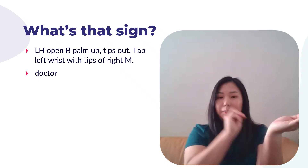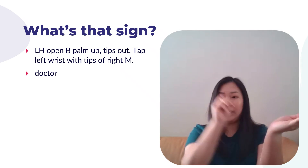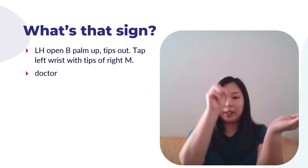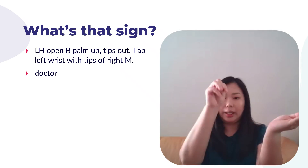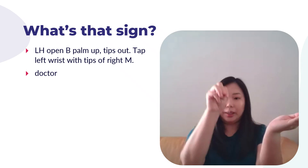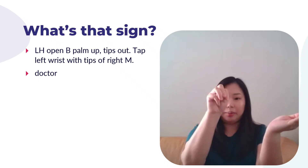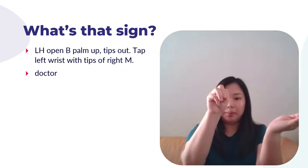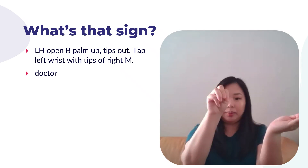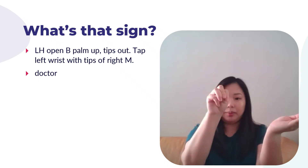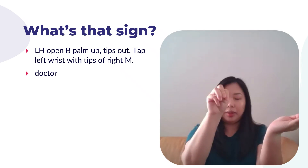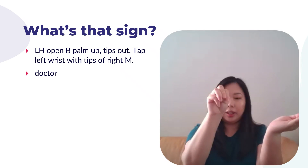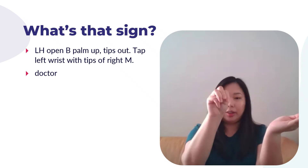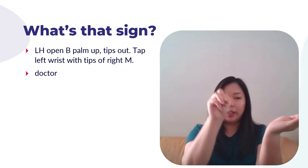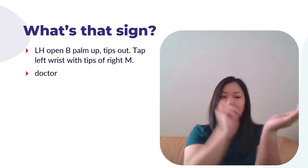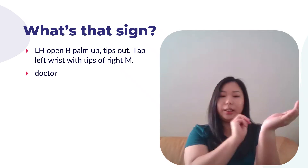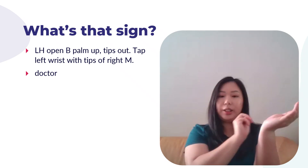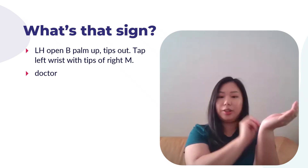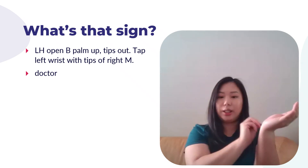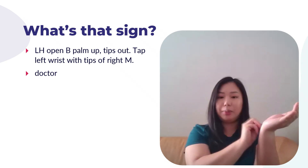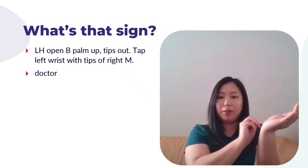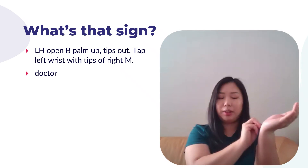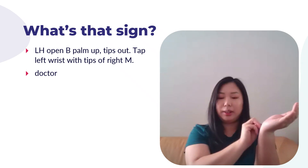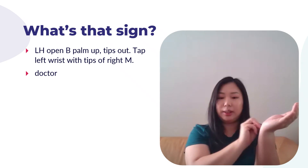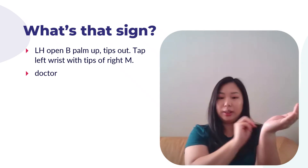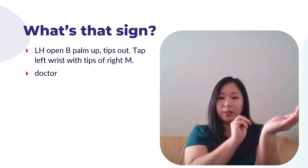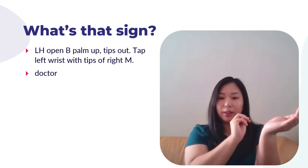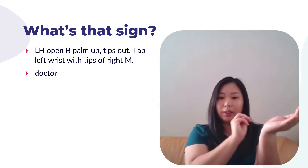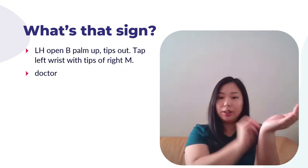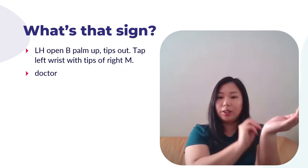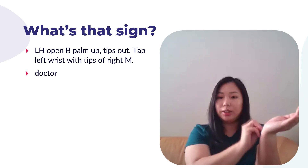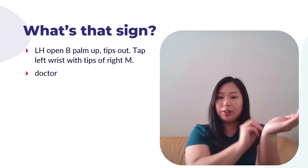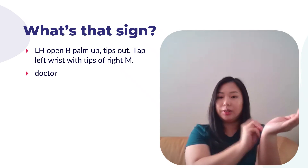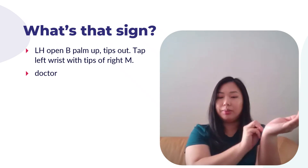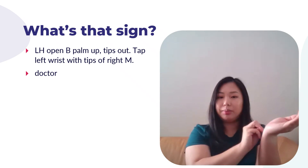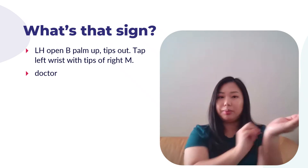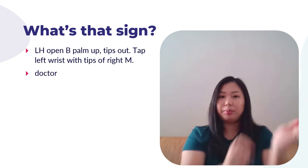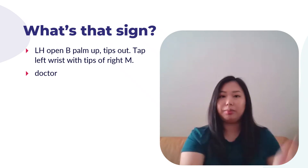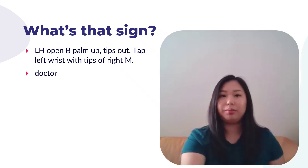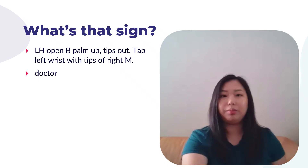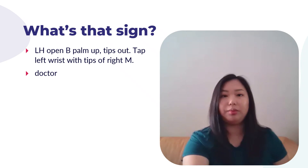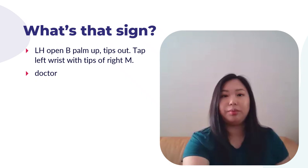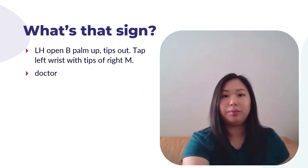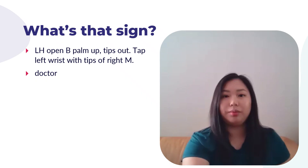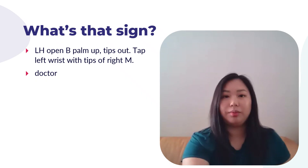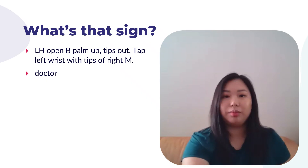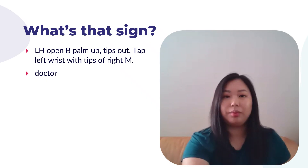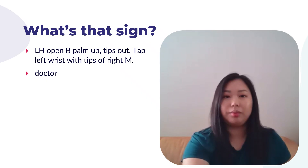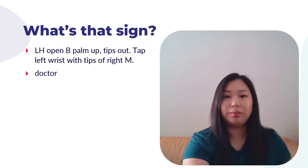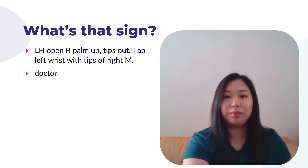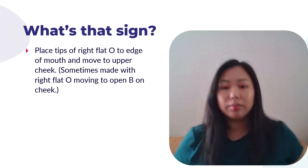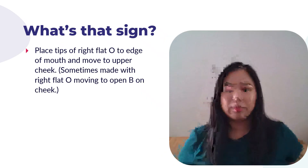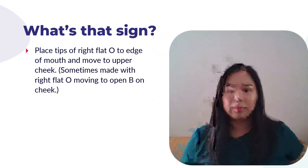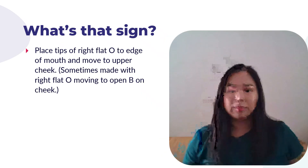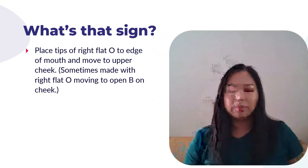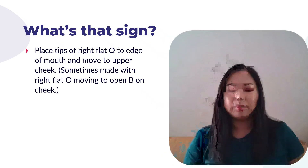Doctor. You make an M with your hand and then you tap your wrist. Doctor.